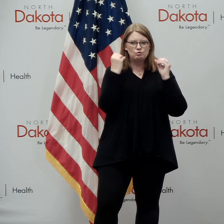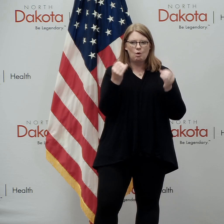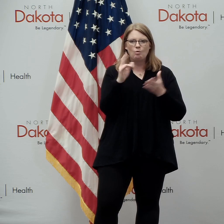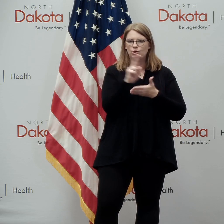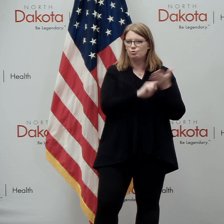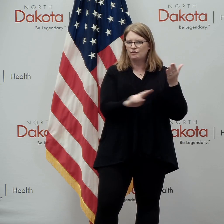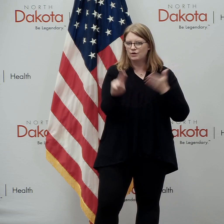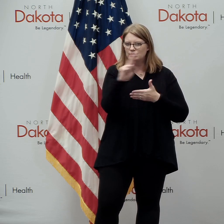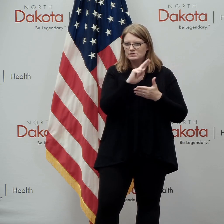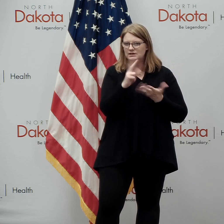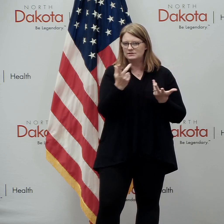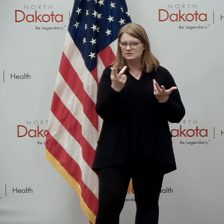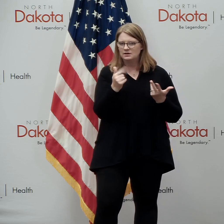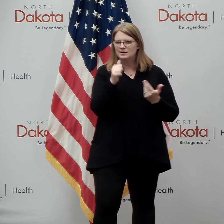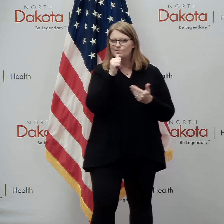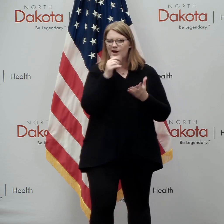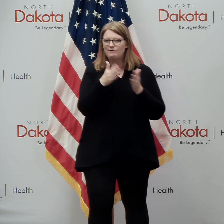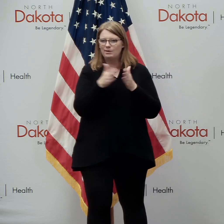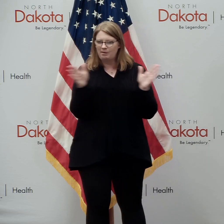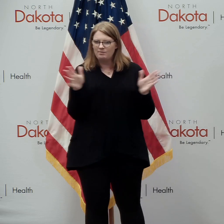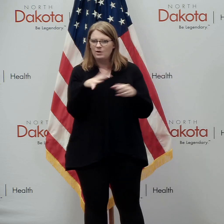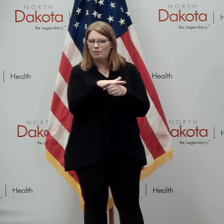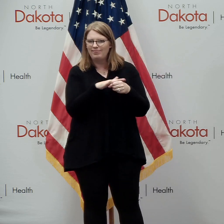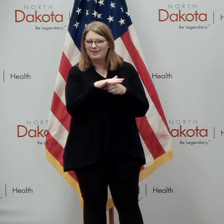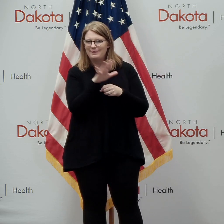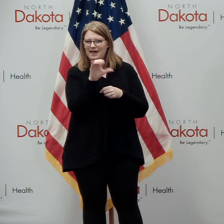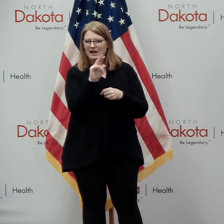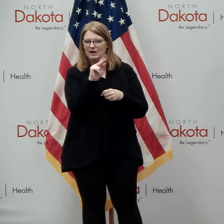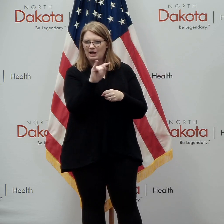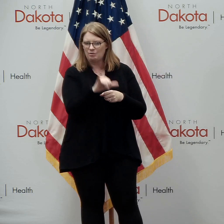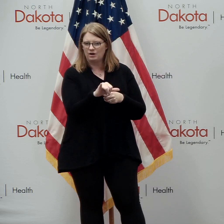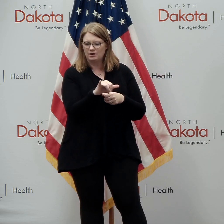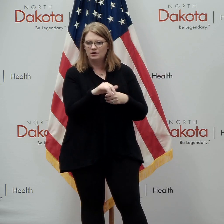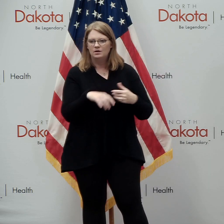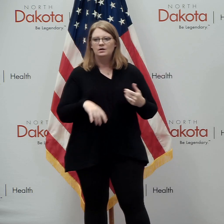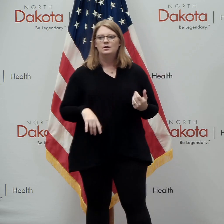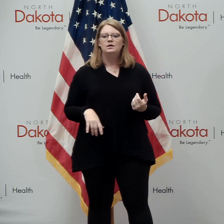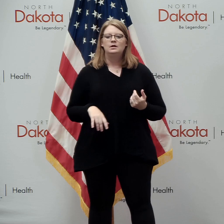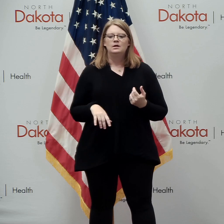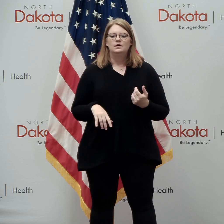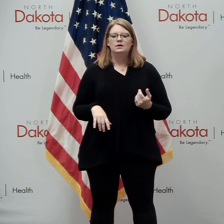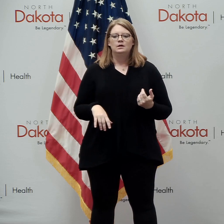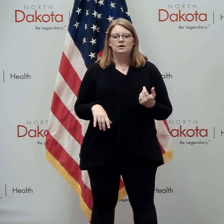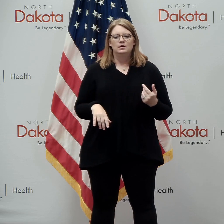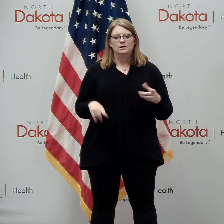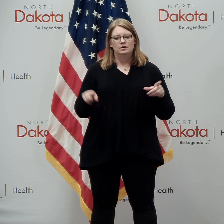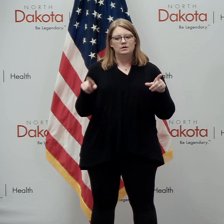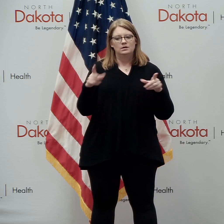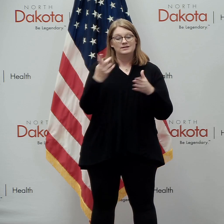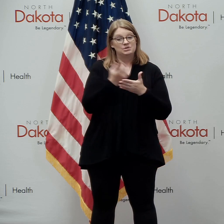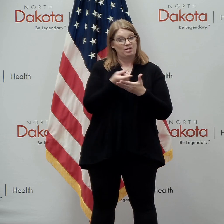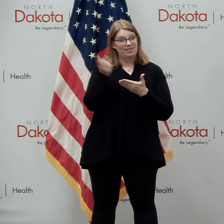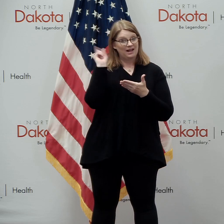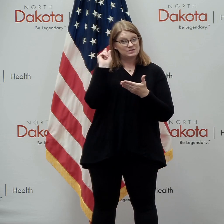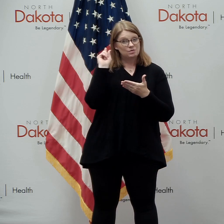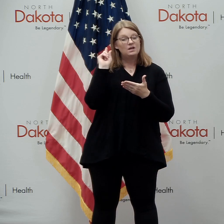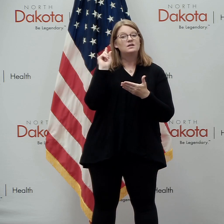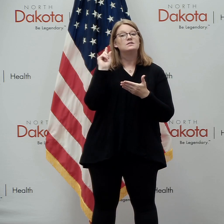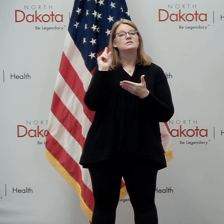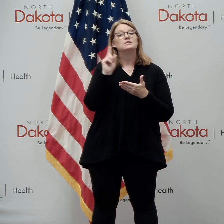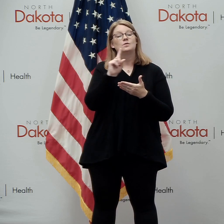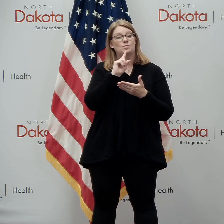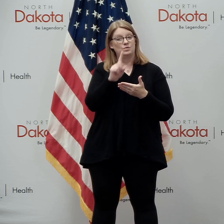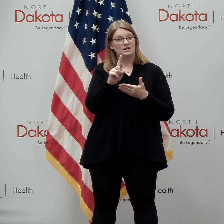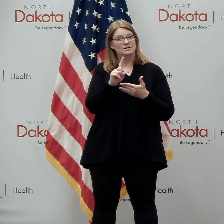private or public, within their county borders. So again, we also said last week that we were going to take a look